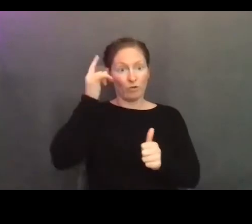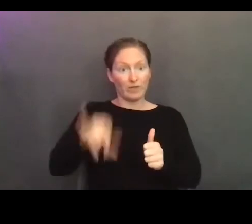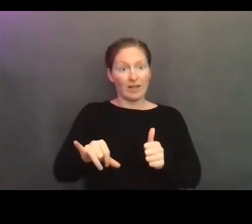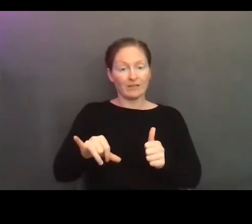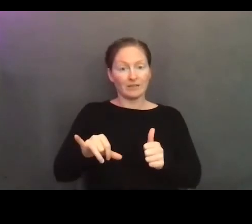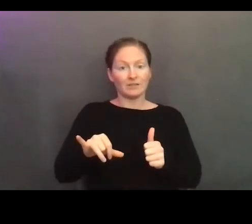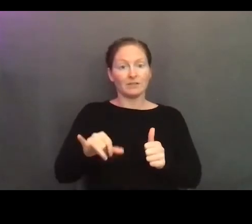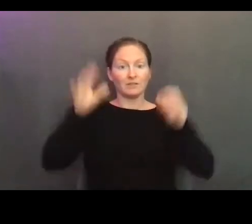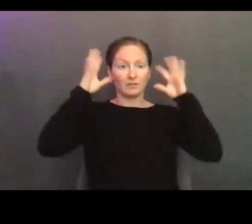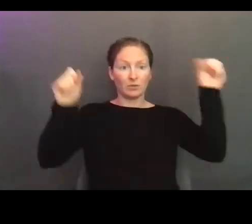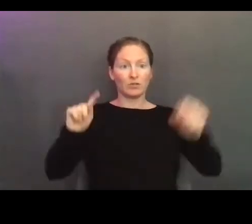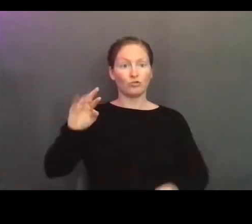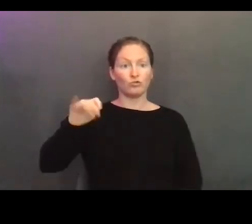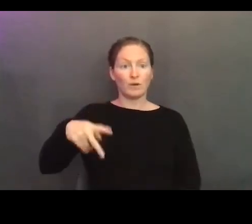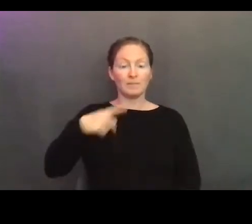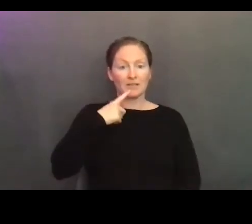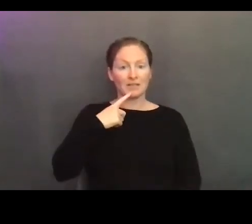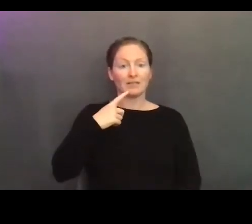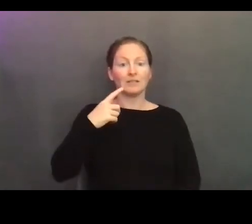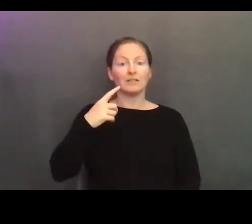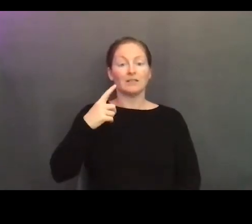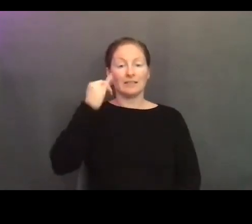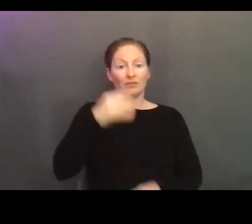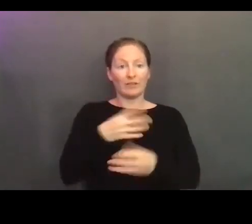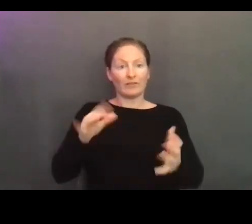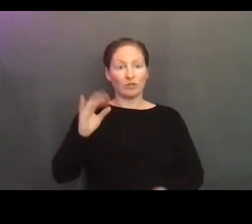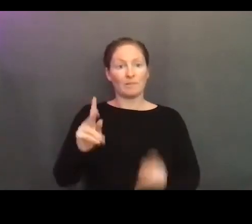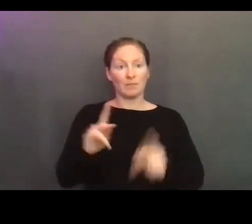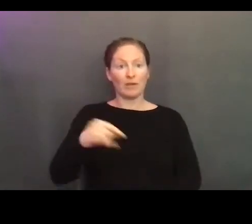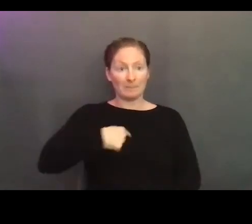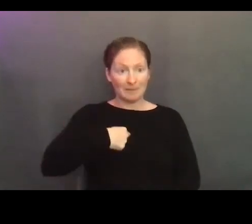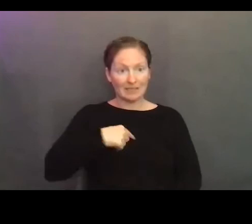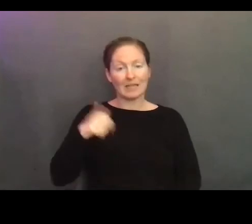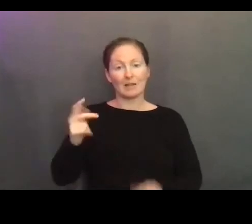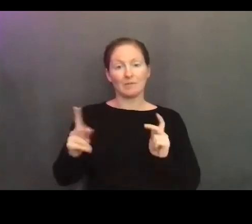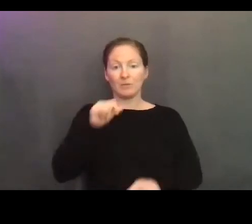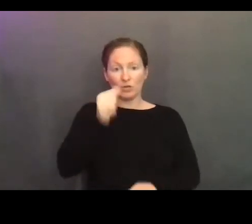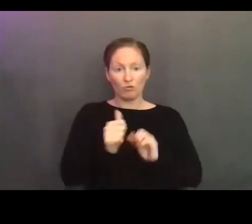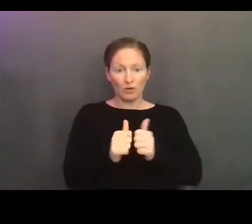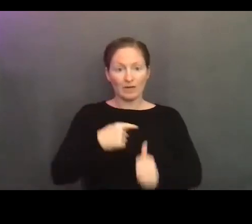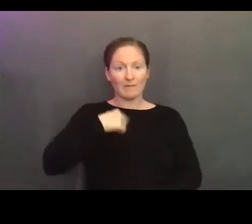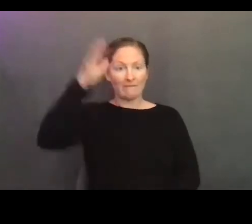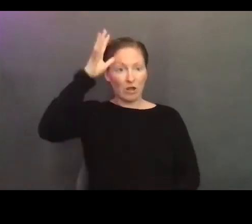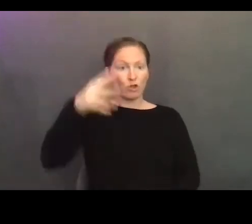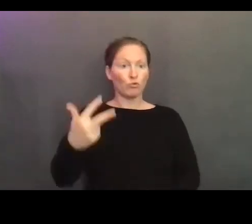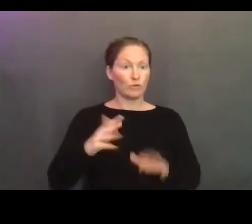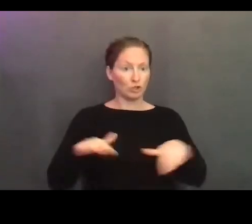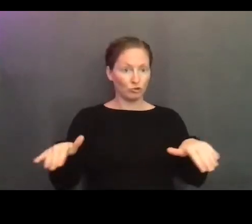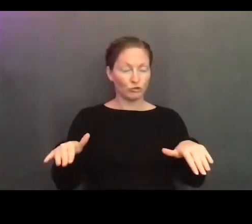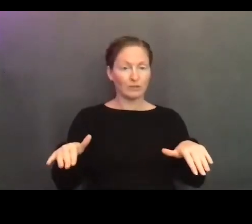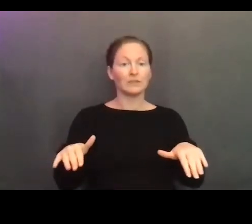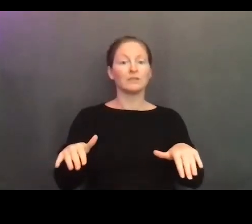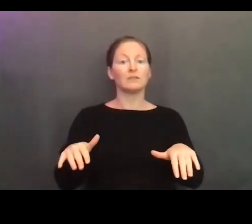Trump said very rightfully, if they had done the job, then people like me and others would not be running. I'm a father with three kids, with